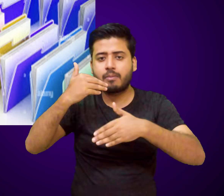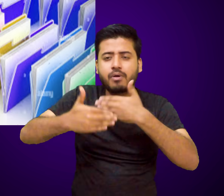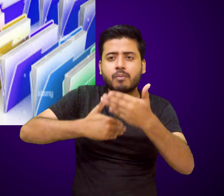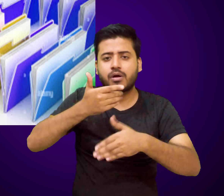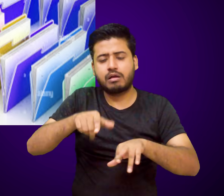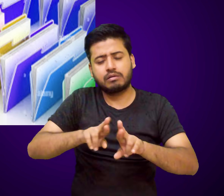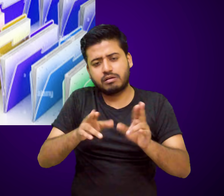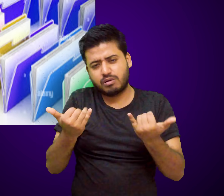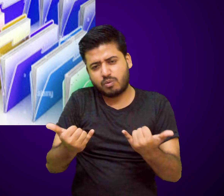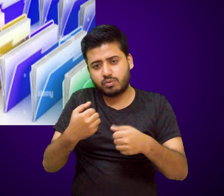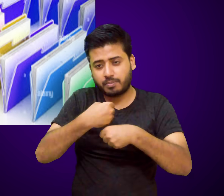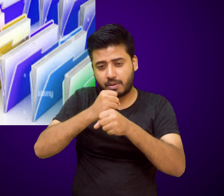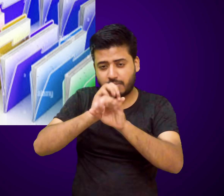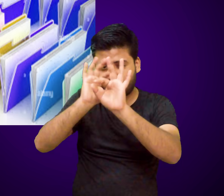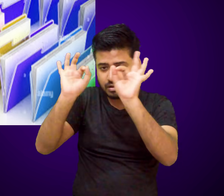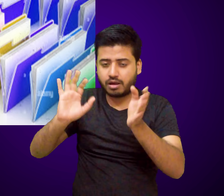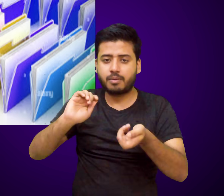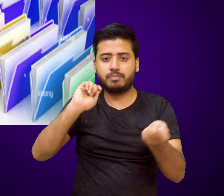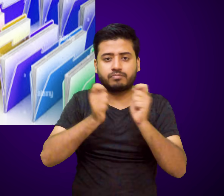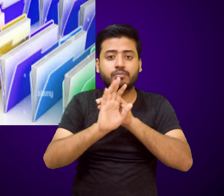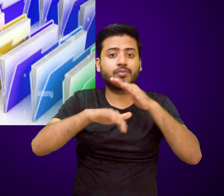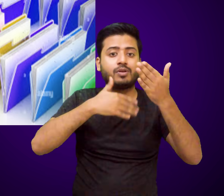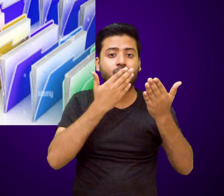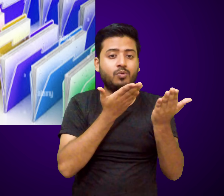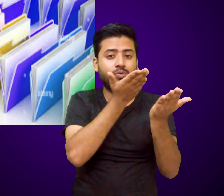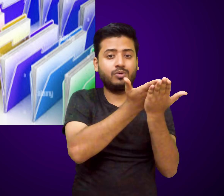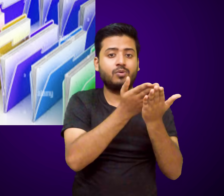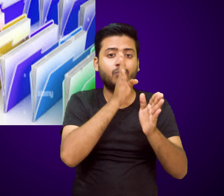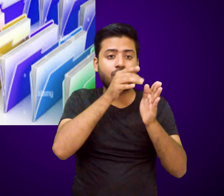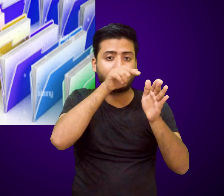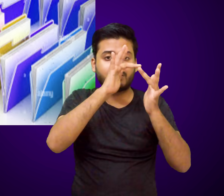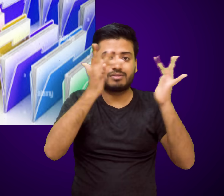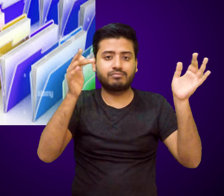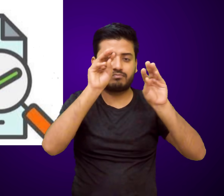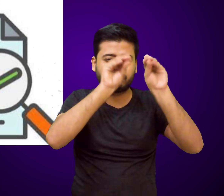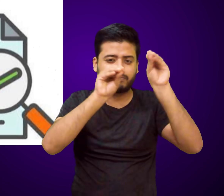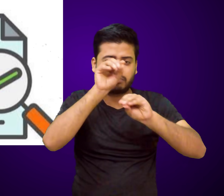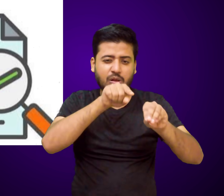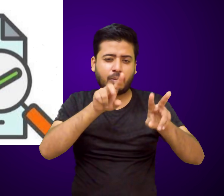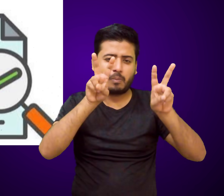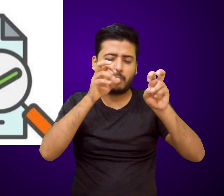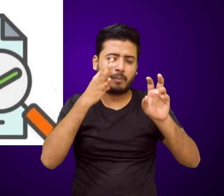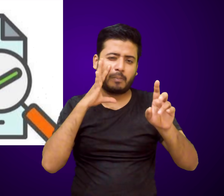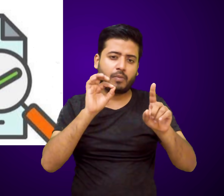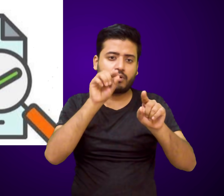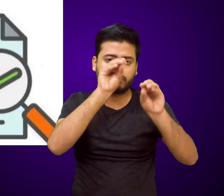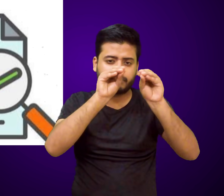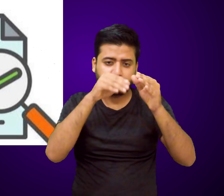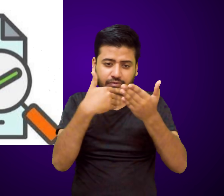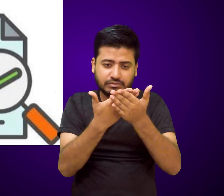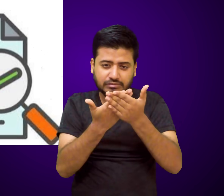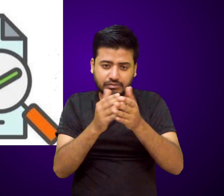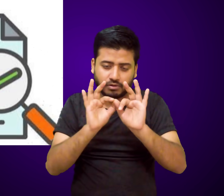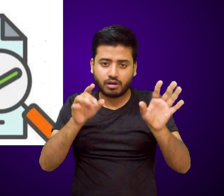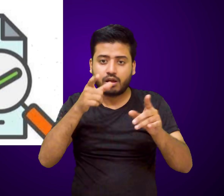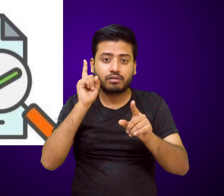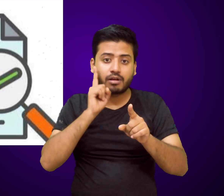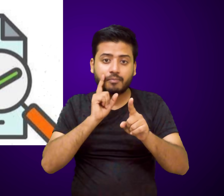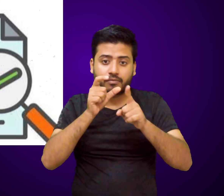If your application for disability benefits has been rejected, do not lose hope. You have the right to challenge the decision and